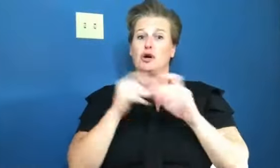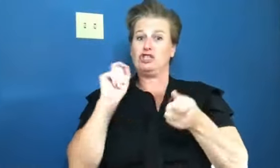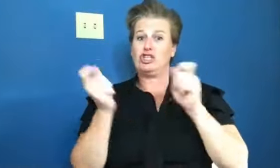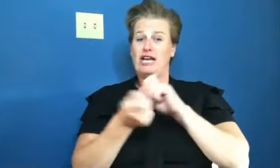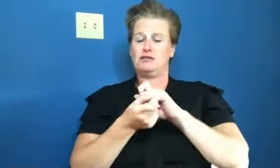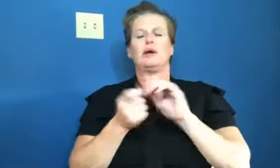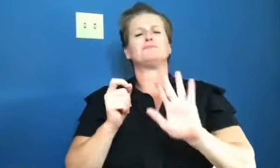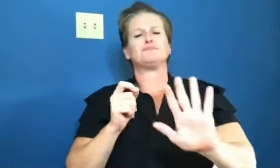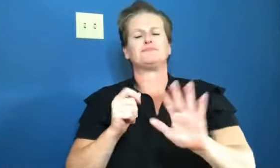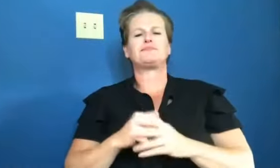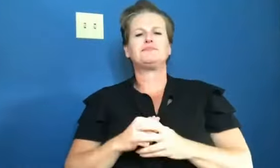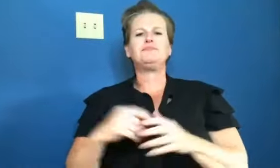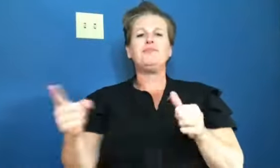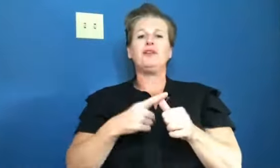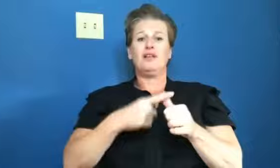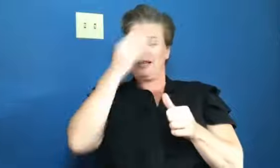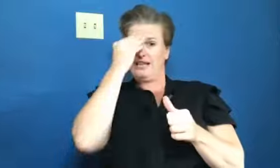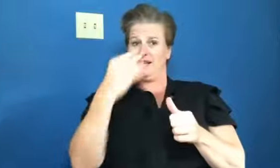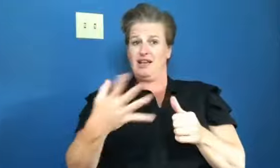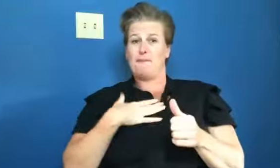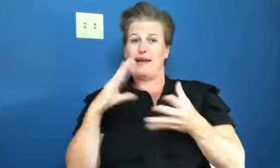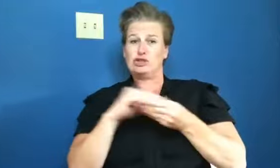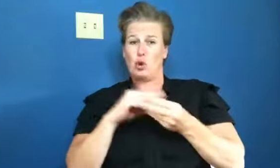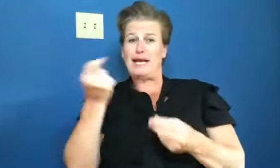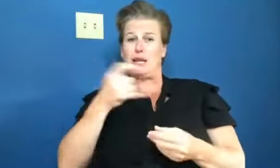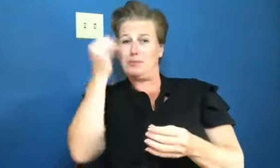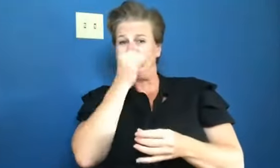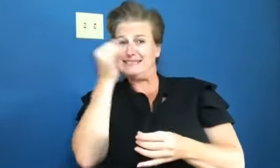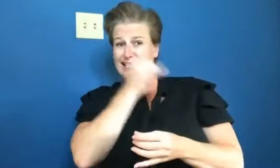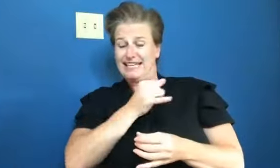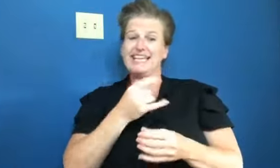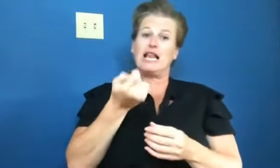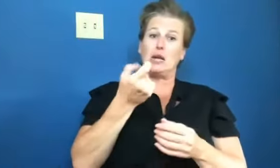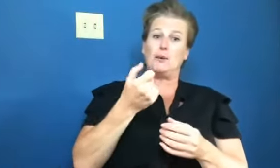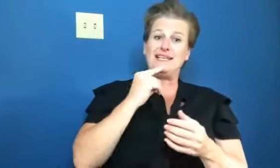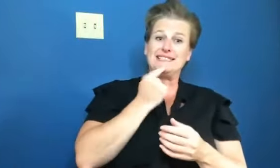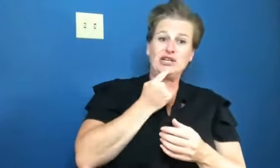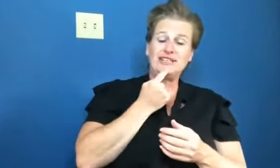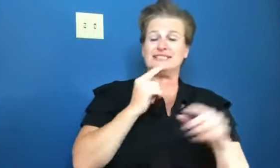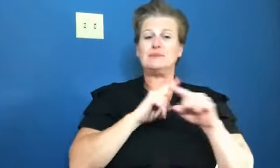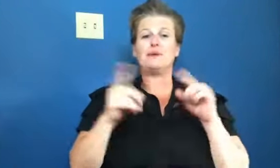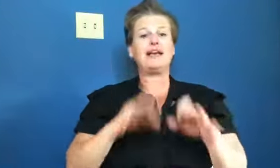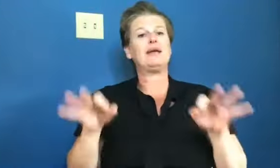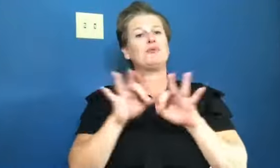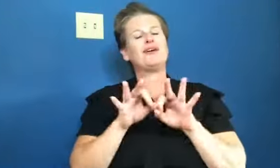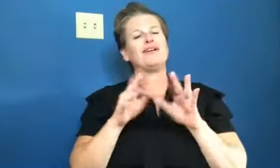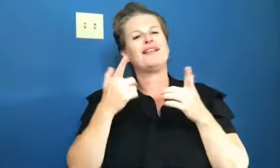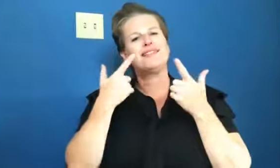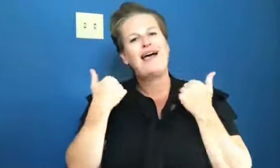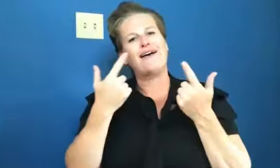yes, there's all kinds of absurd parts of my story, and there's all kinds of heavy parts of my story, but I want to encourage people to laugh, because if I have the courage to